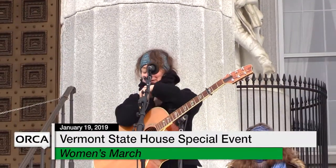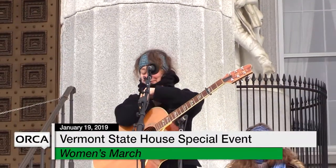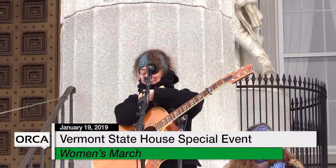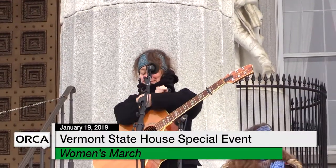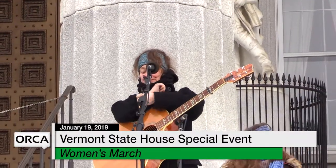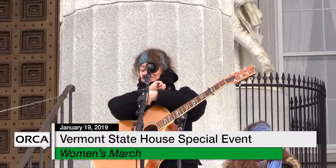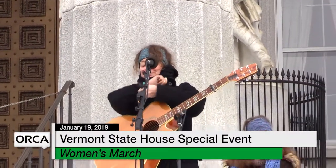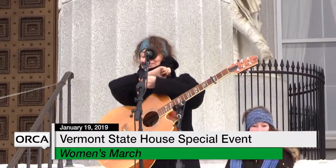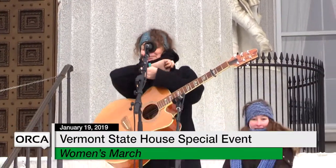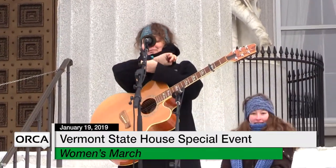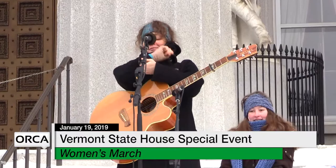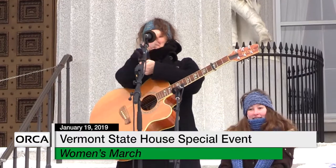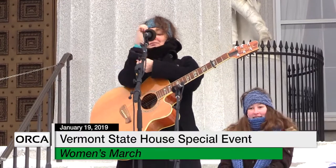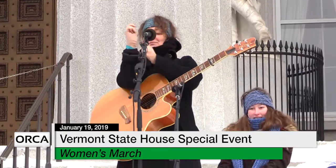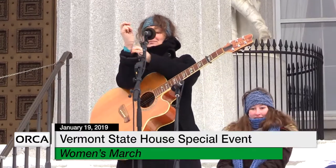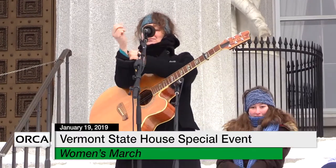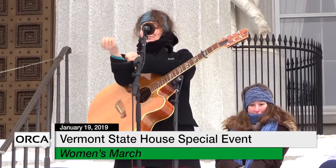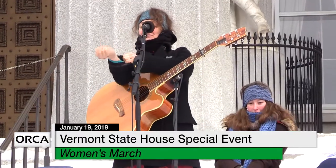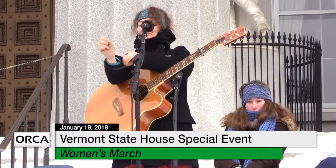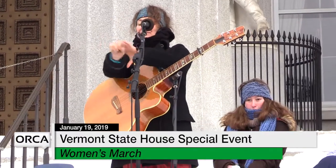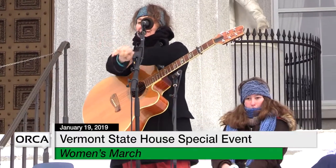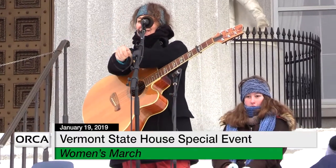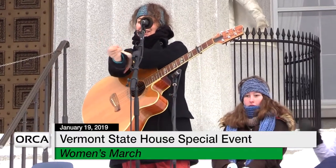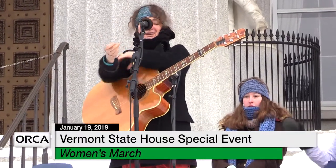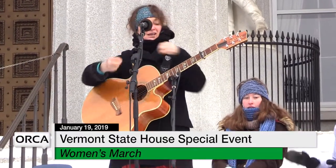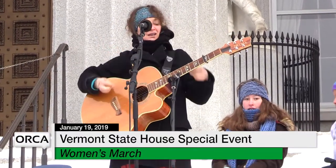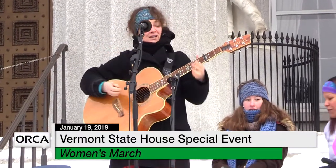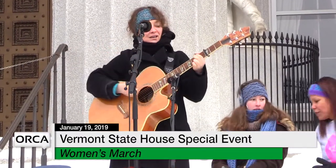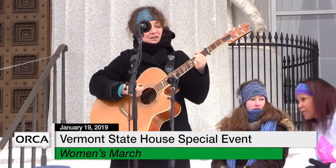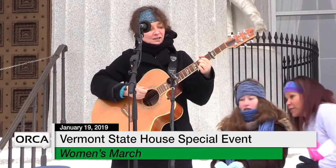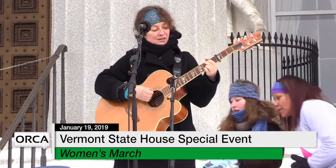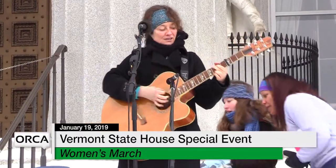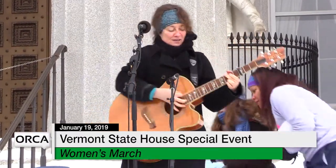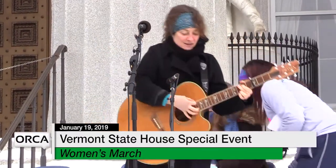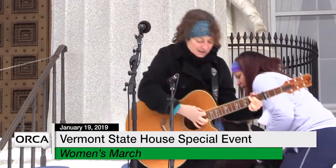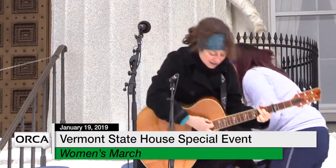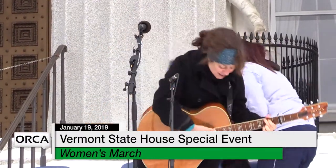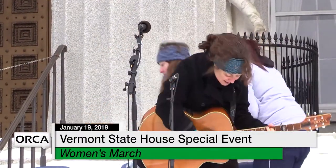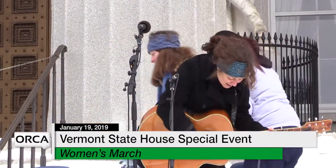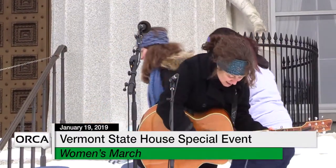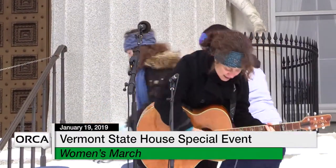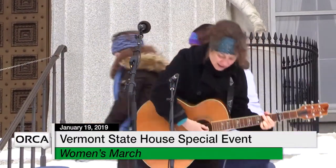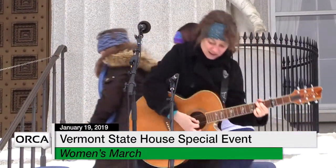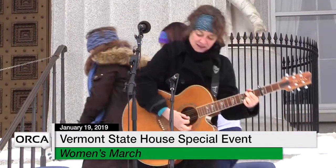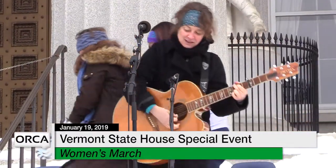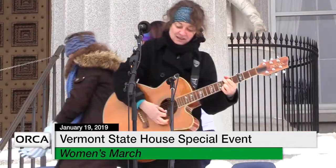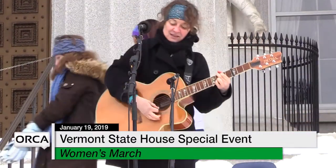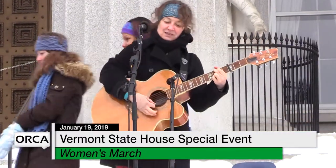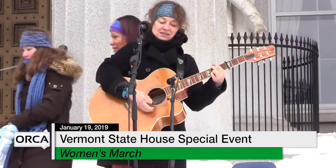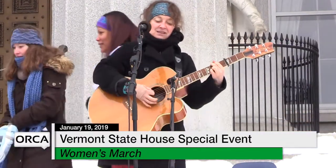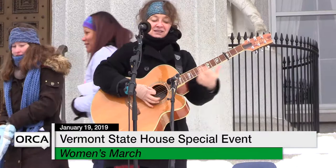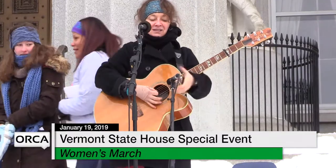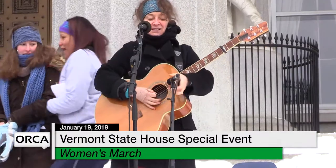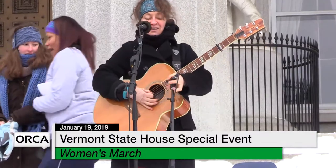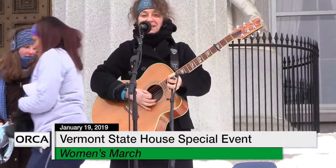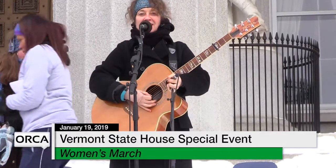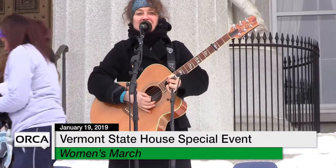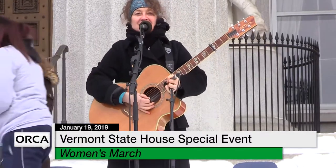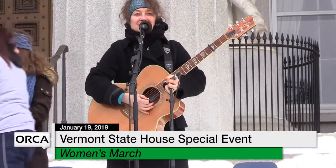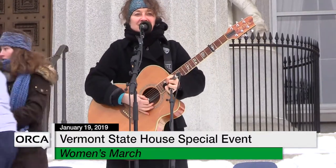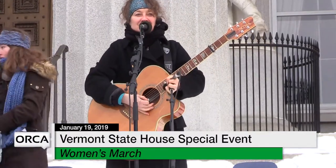first song we will hear from her is Stronger Than That, which is about resistance, compassion, and love.